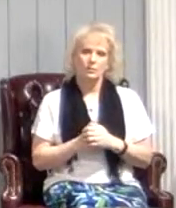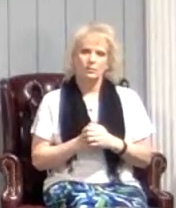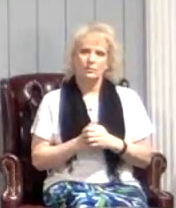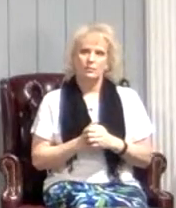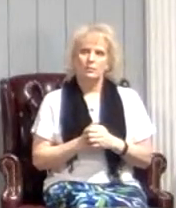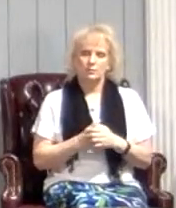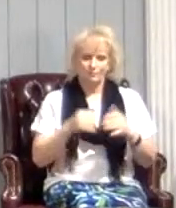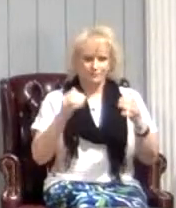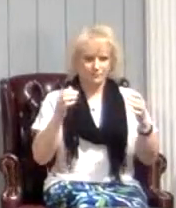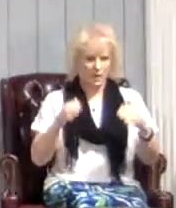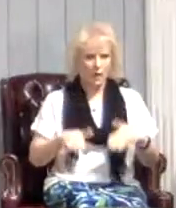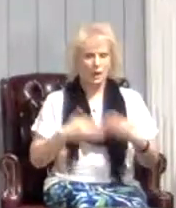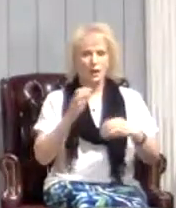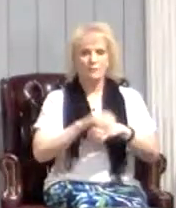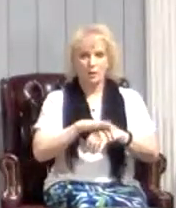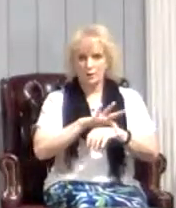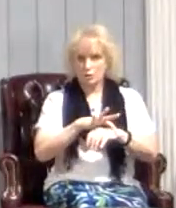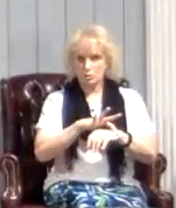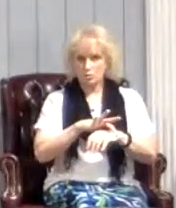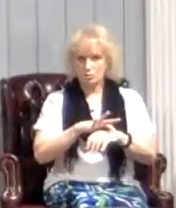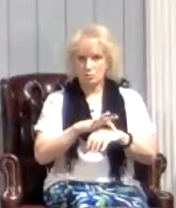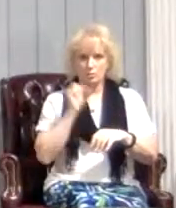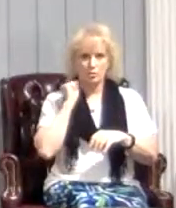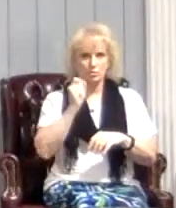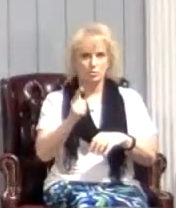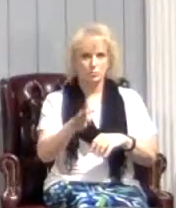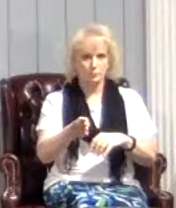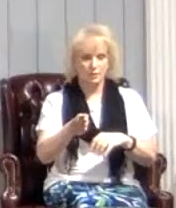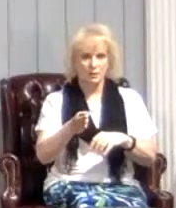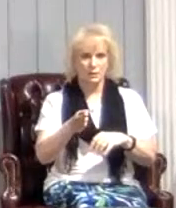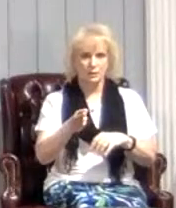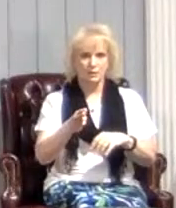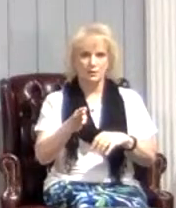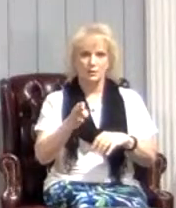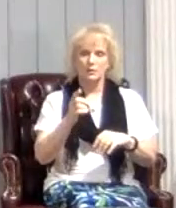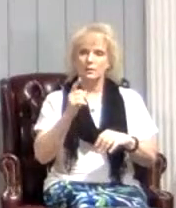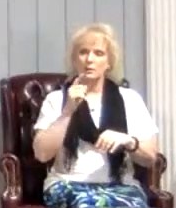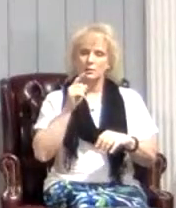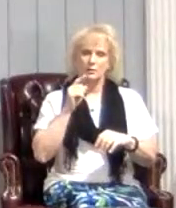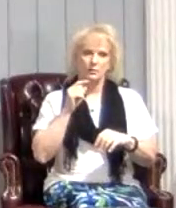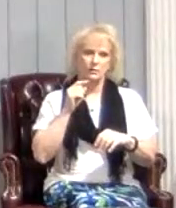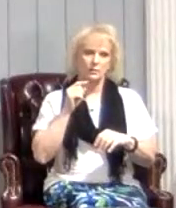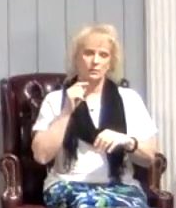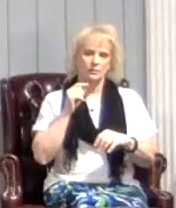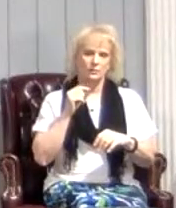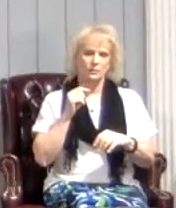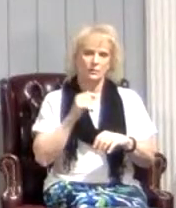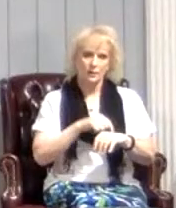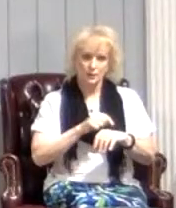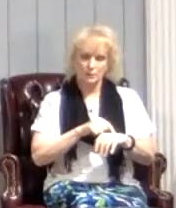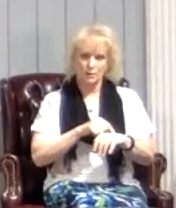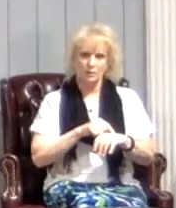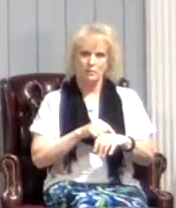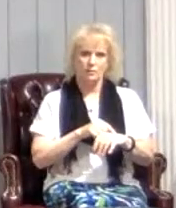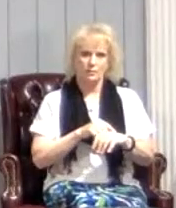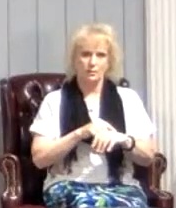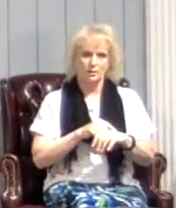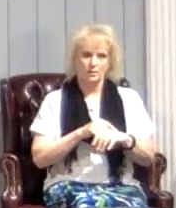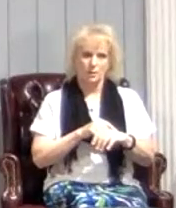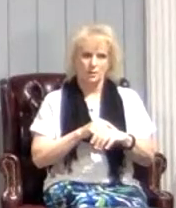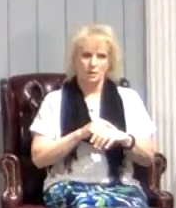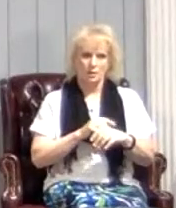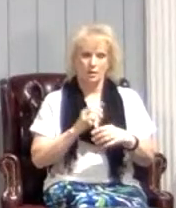this life on this earth is supposed to be a period, and you know this as a believer, you know this, it's supposed to be a period of